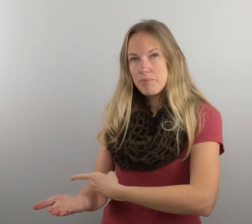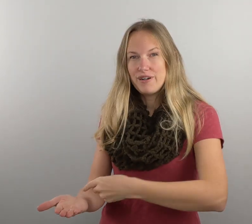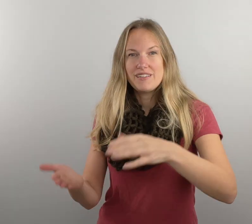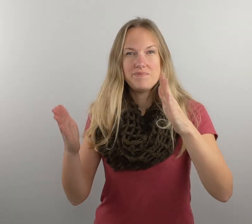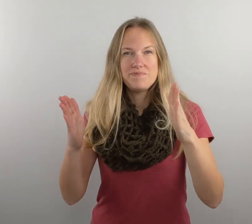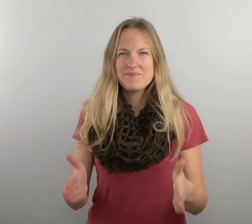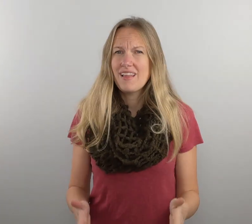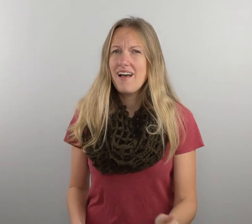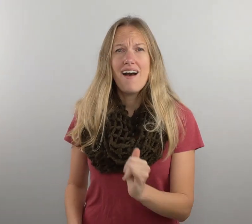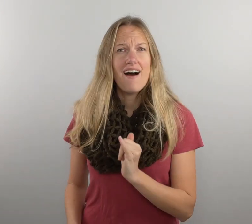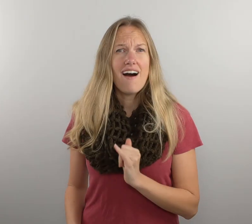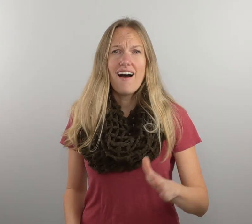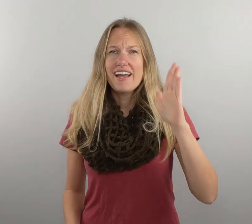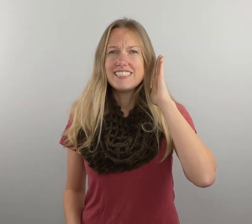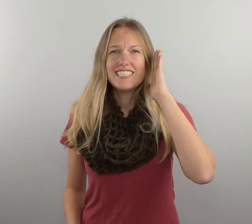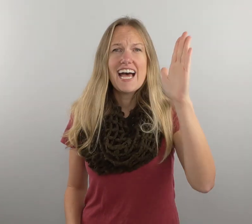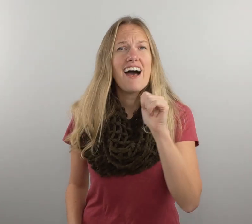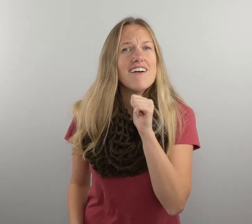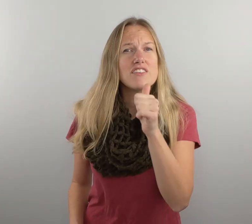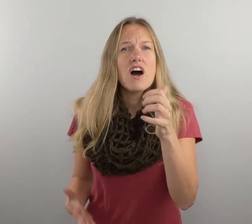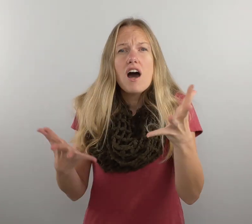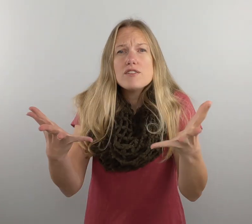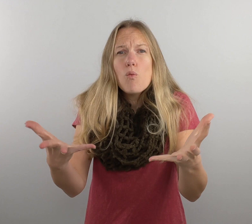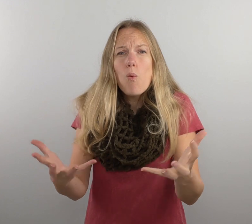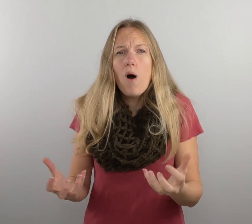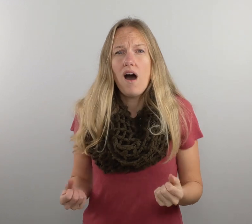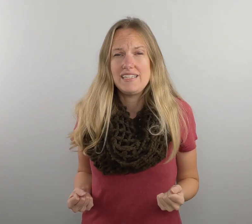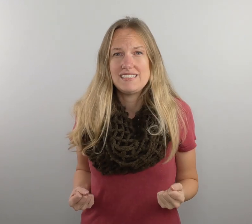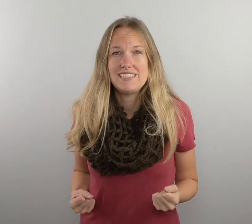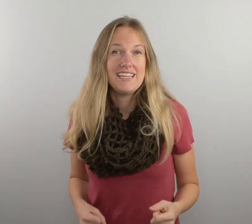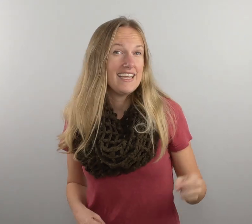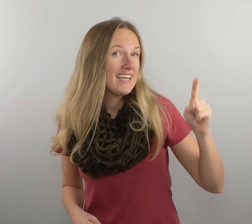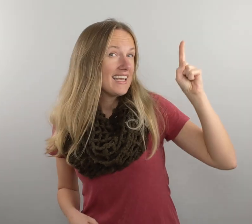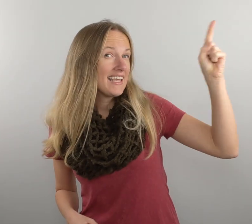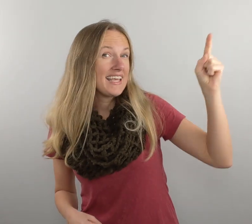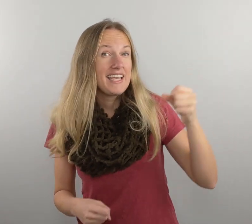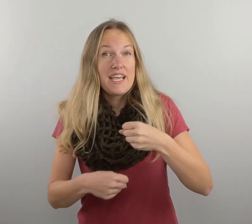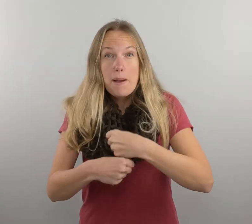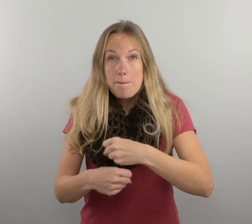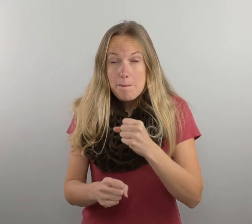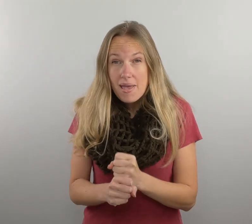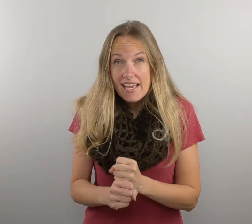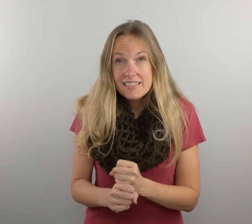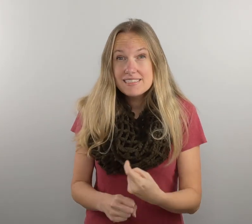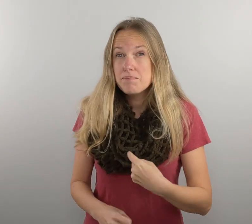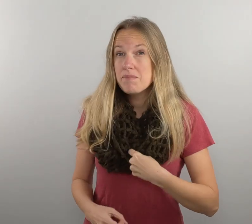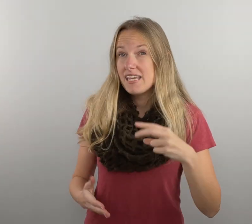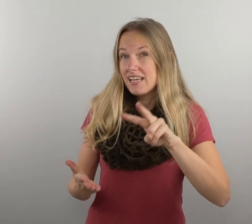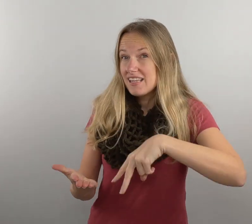shepherd. I shall not want. He makes me